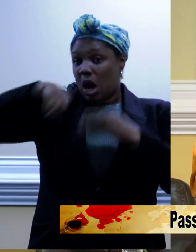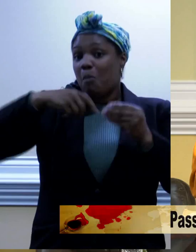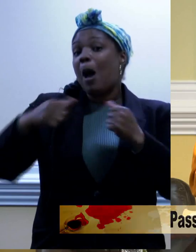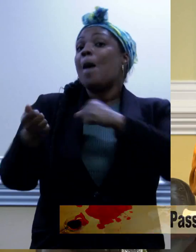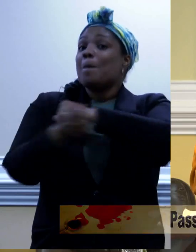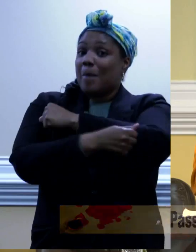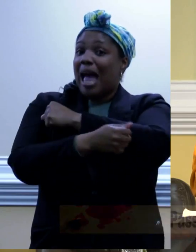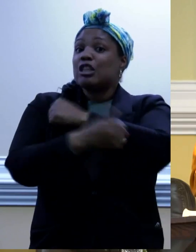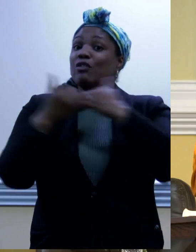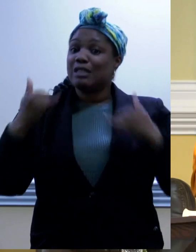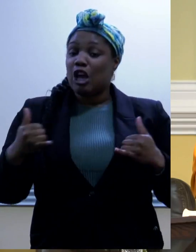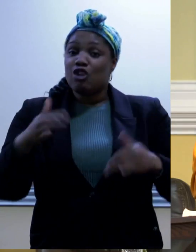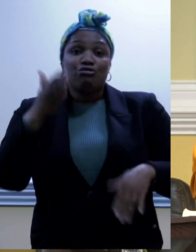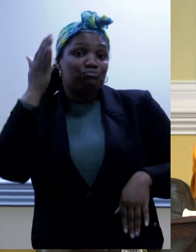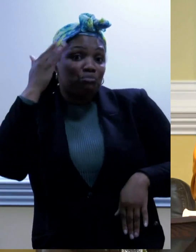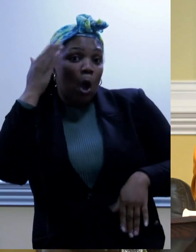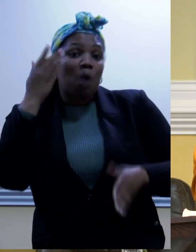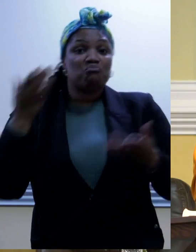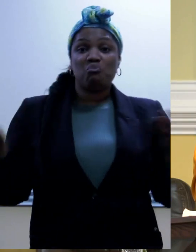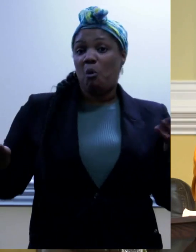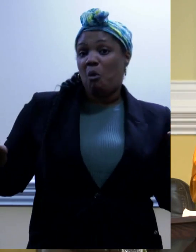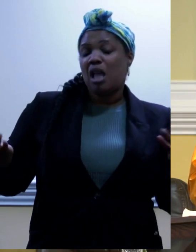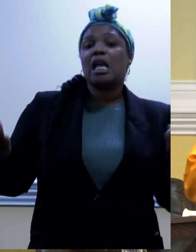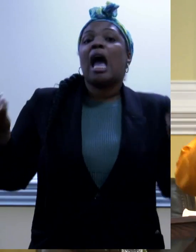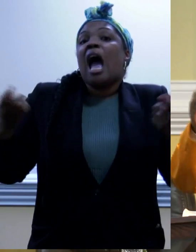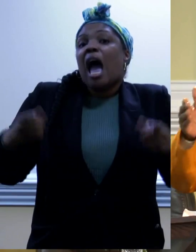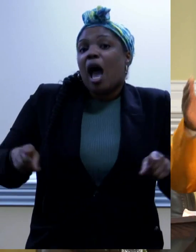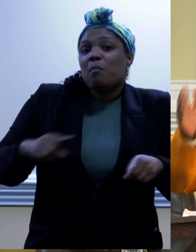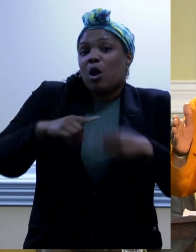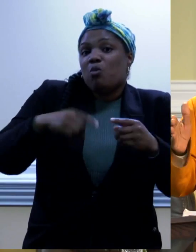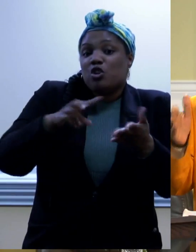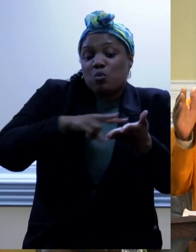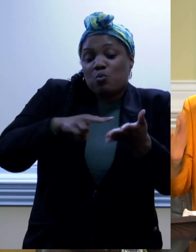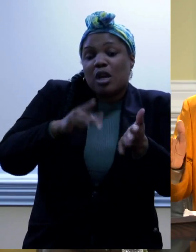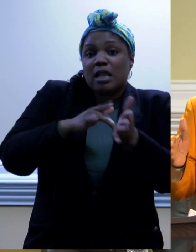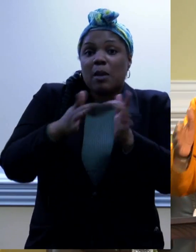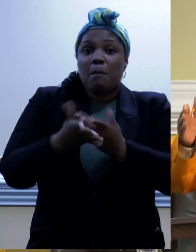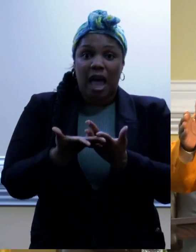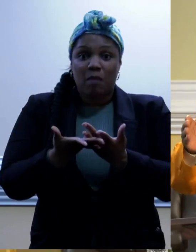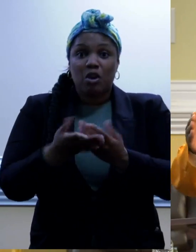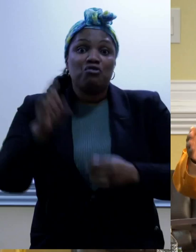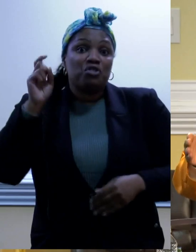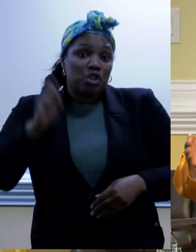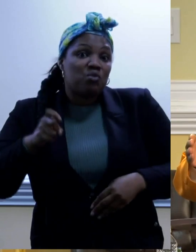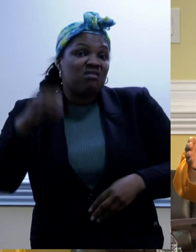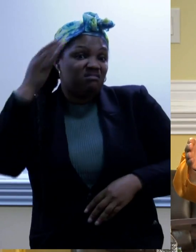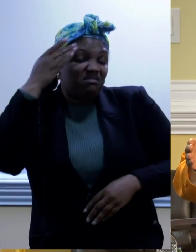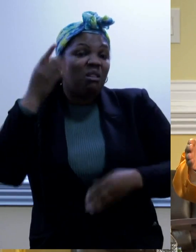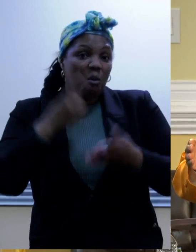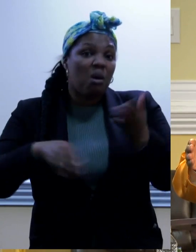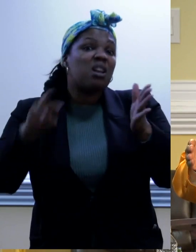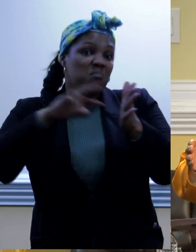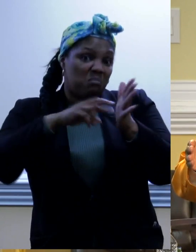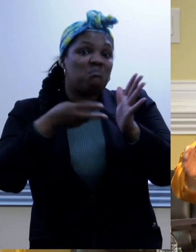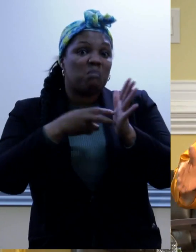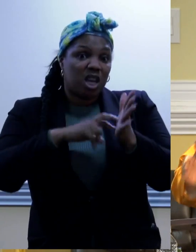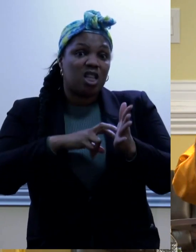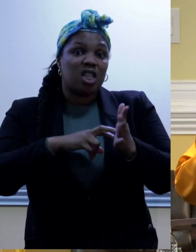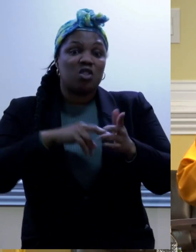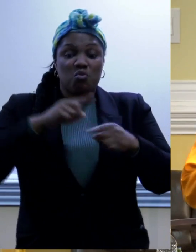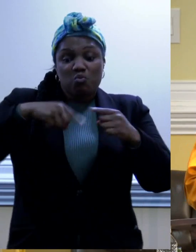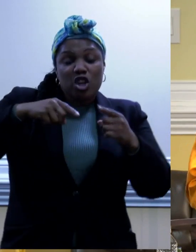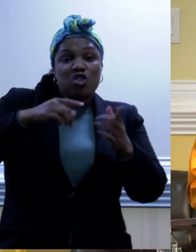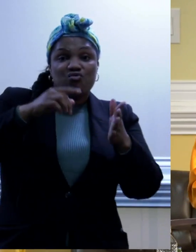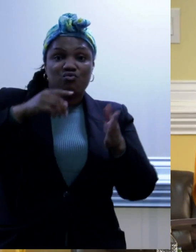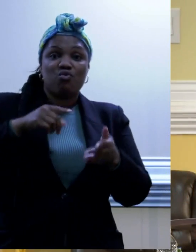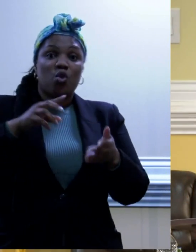doing. Anytime you do something, sisters and brothers, you need to know what it means. So we're going to